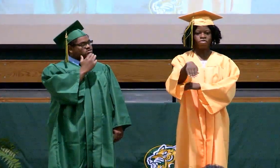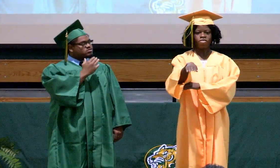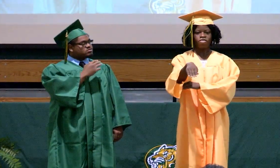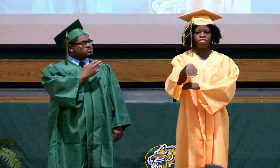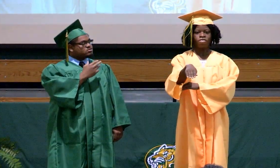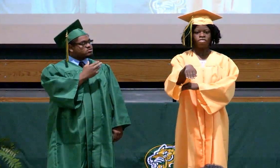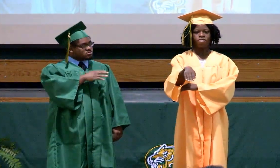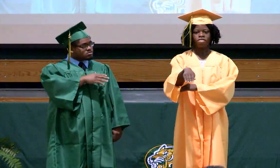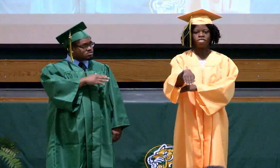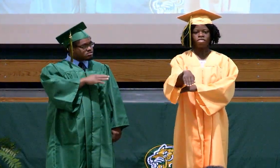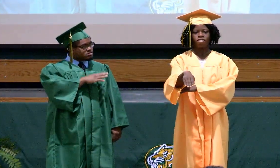Good afternoon,